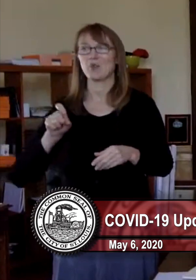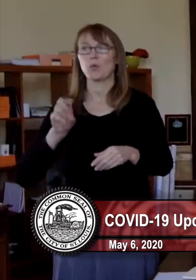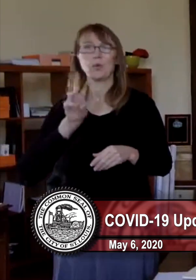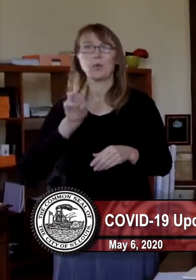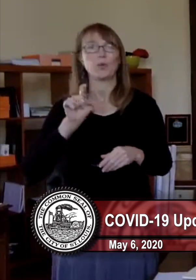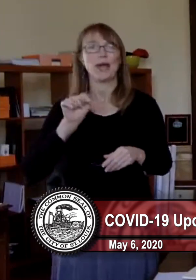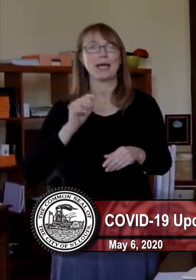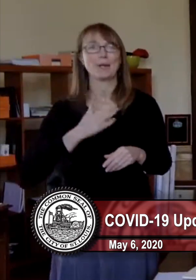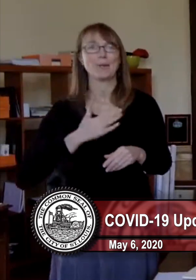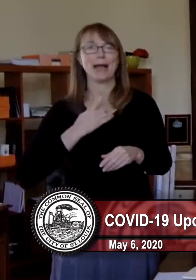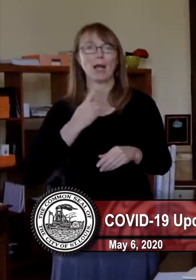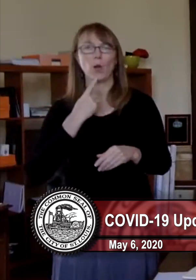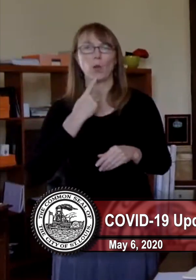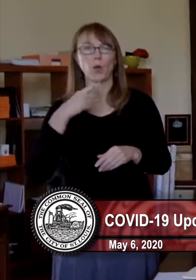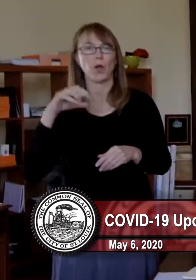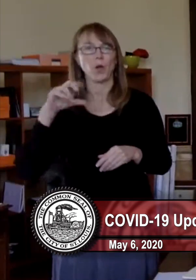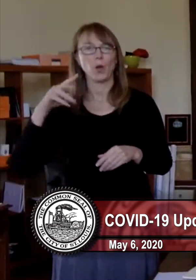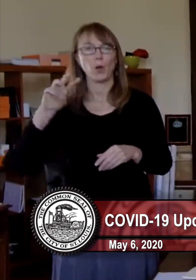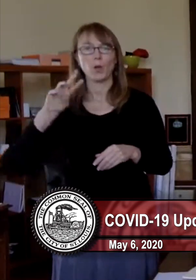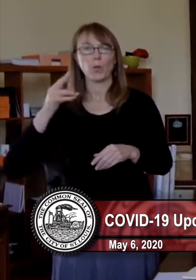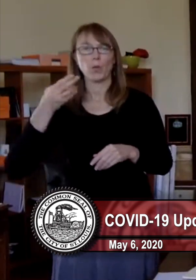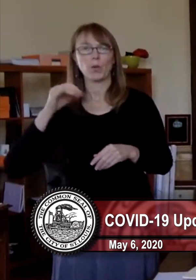know what that means. But anyway,